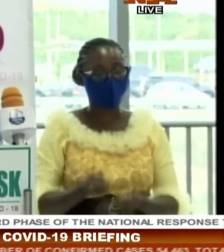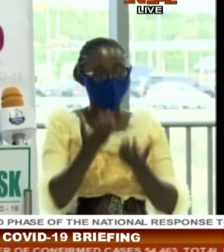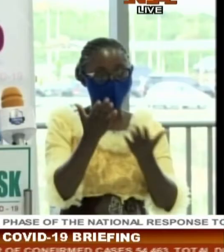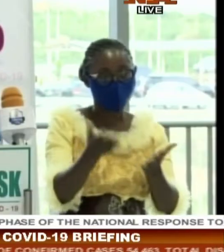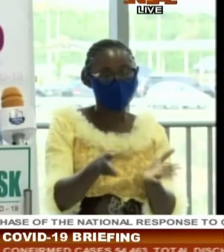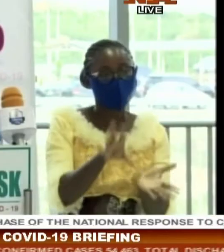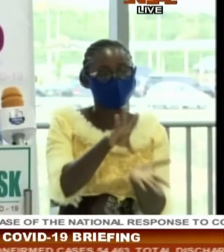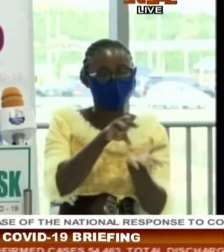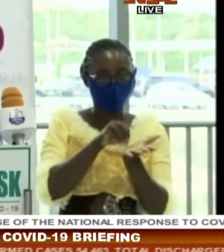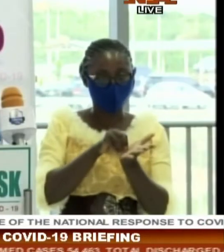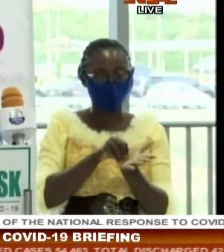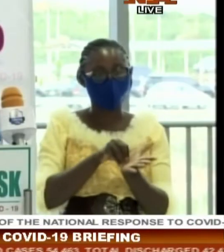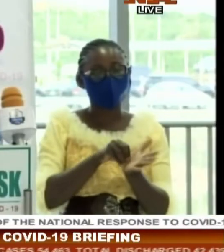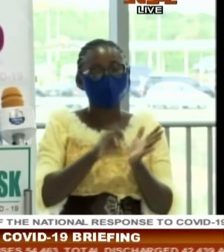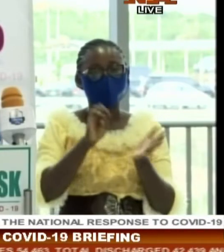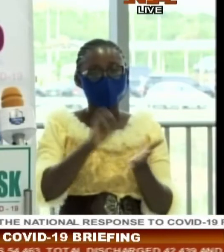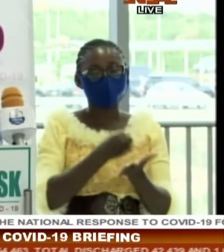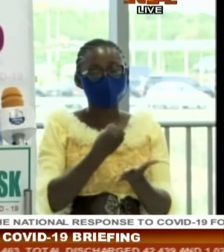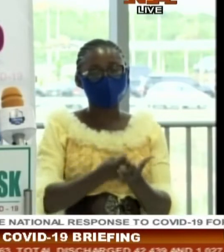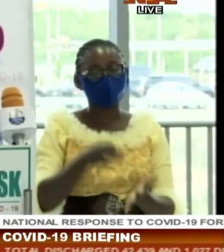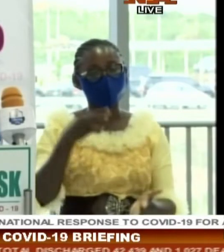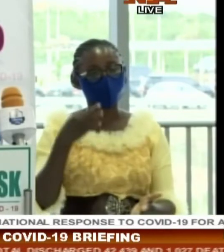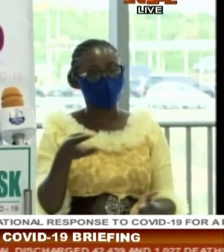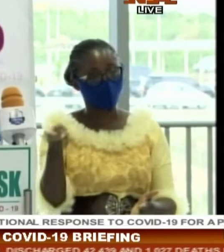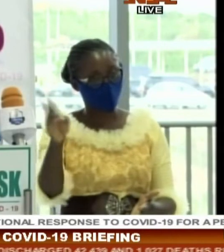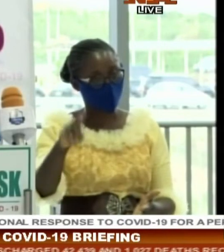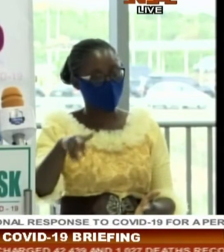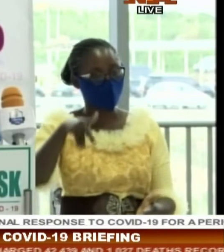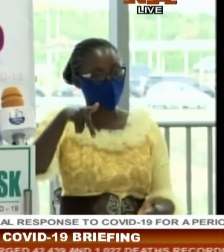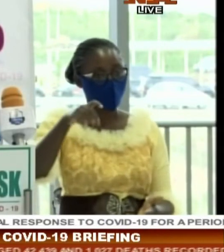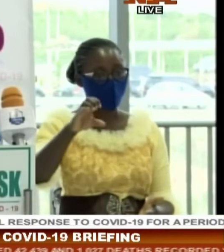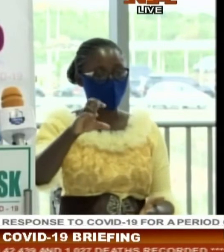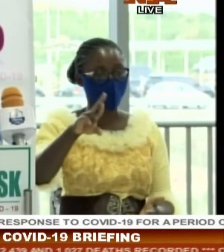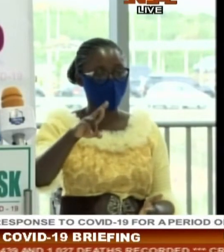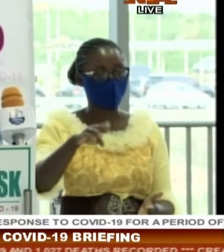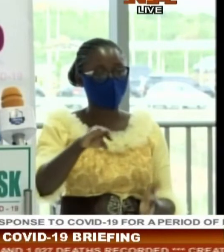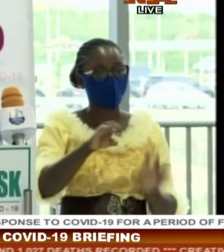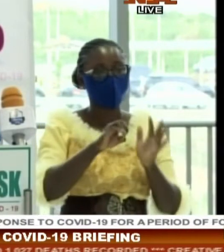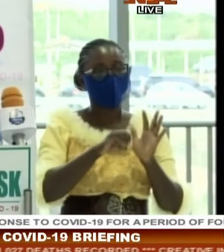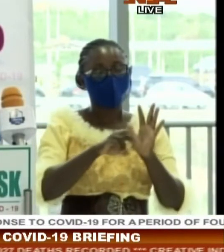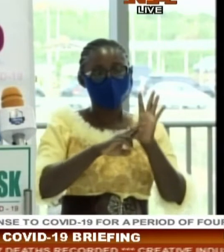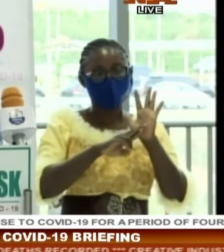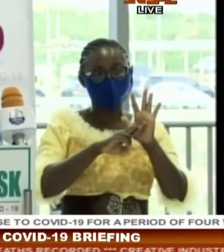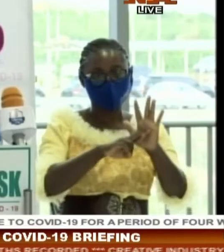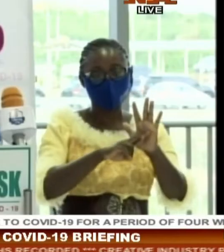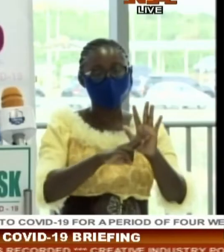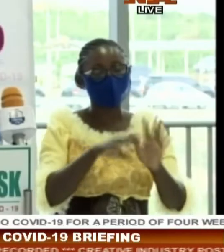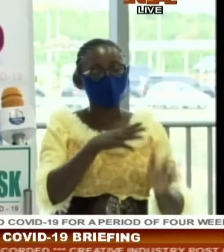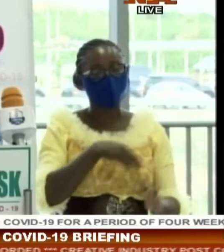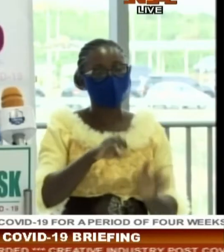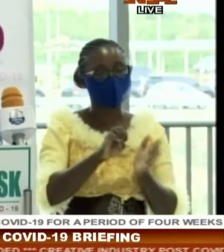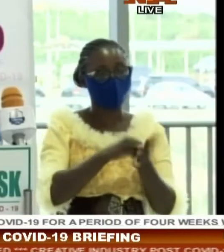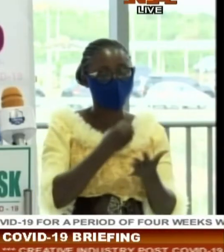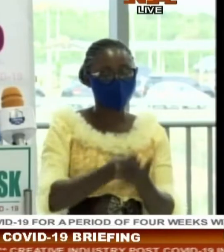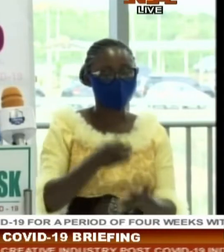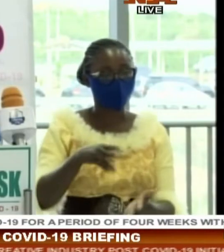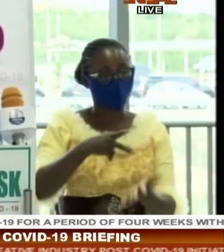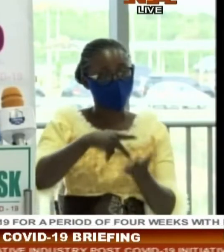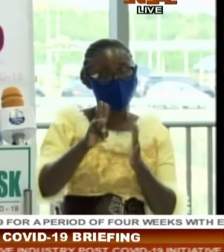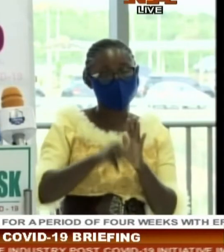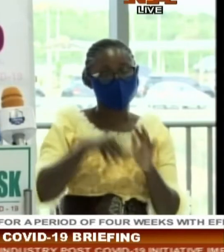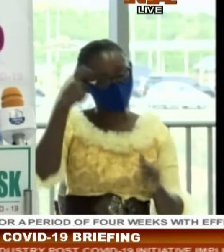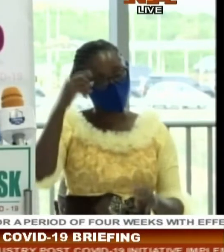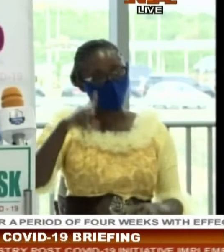out evidence for pre-boarding PCR test results and evidence of payment for a repeat PCR test in the country, Nigeria.